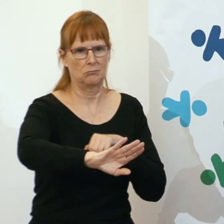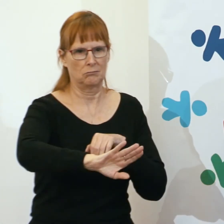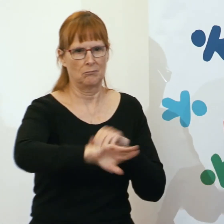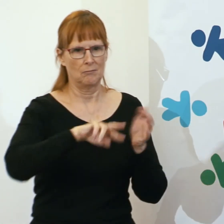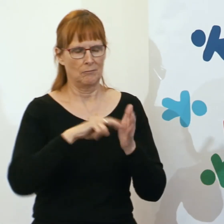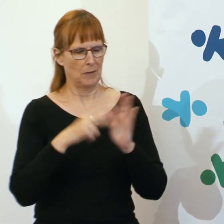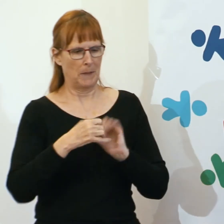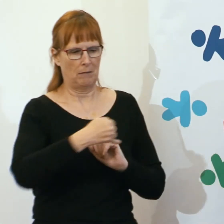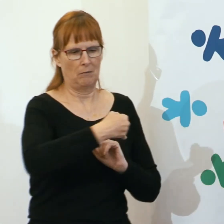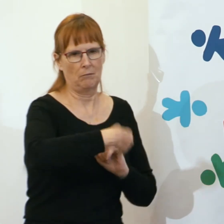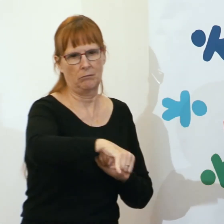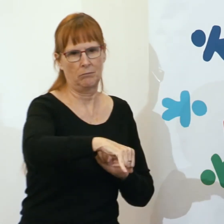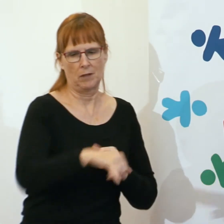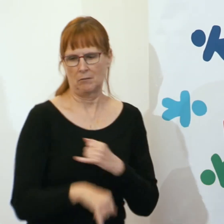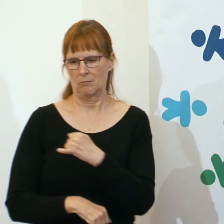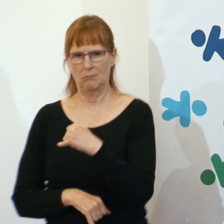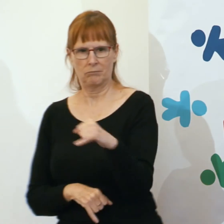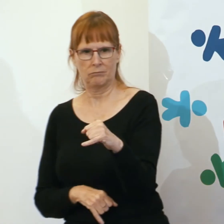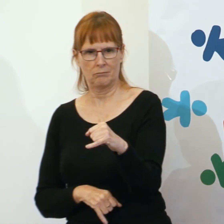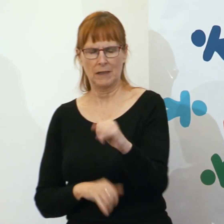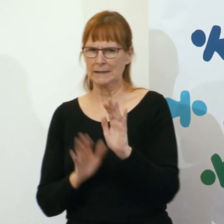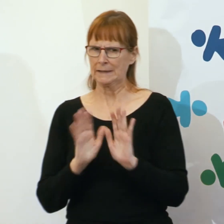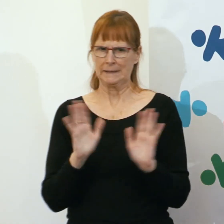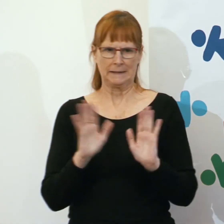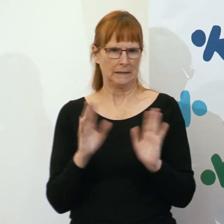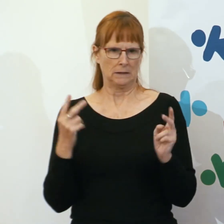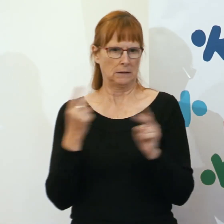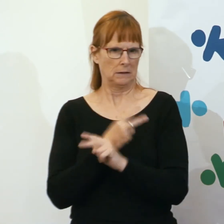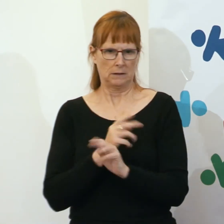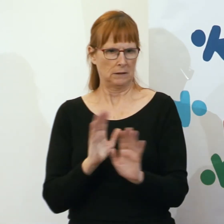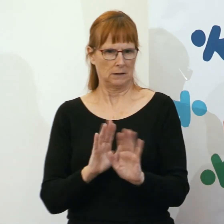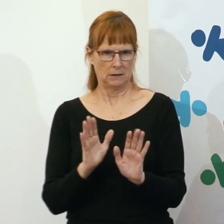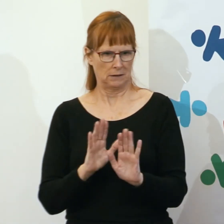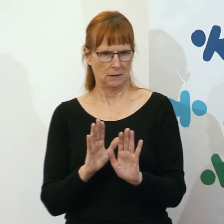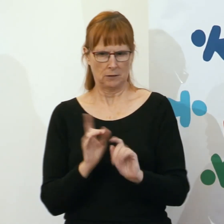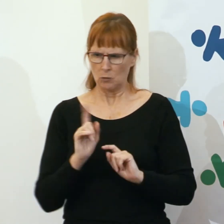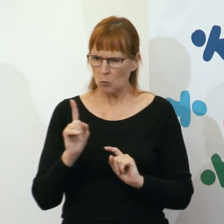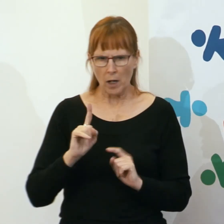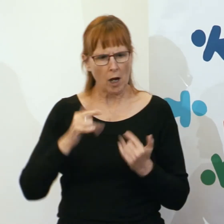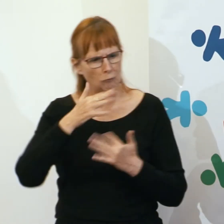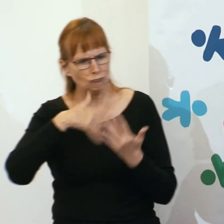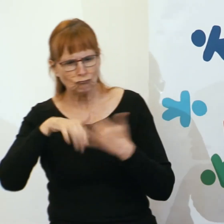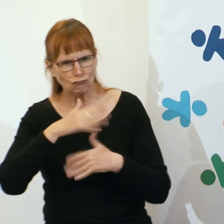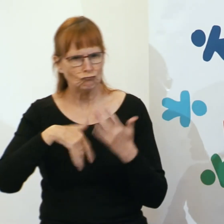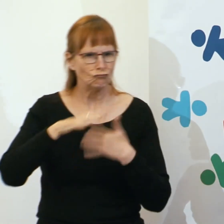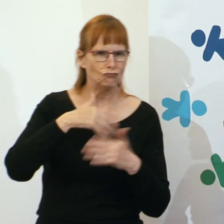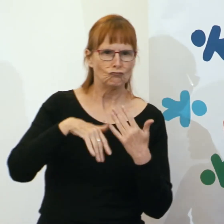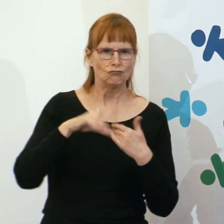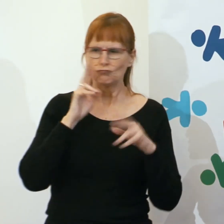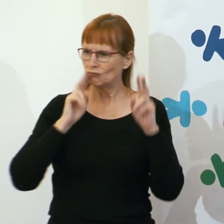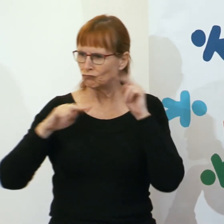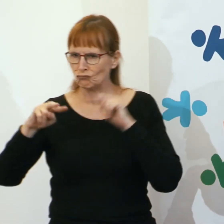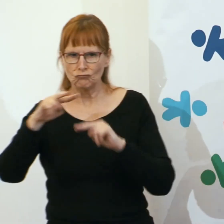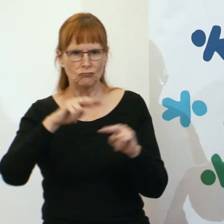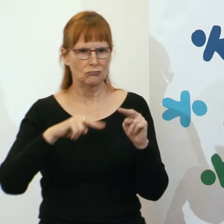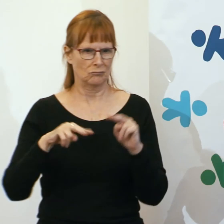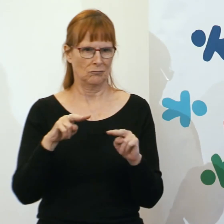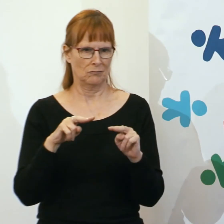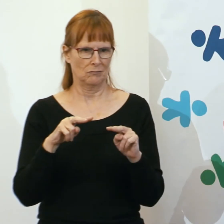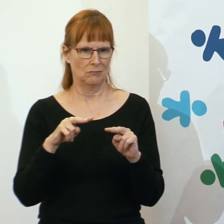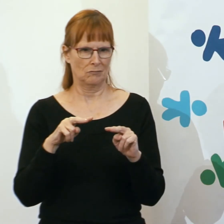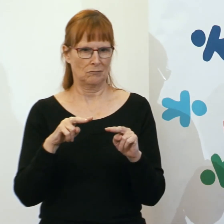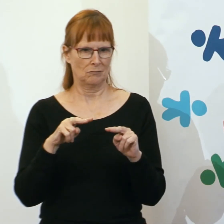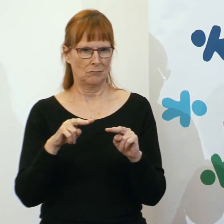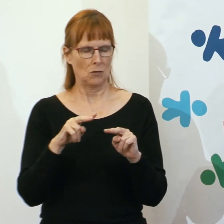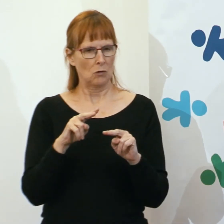interdisciplinary, and that means our approach to social isolation must be interdisciplinary as well.